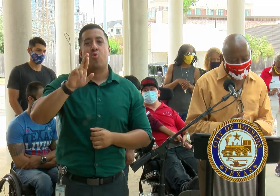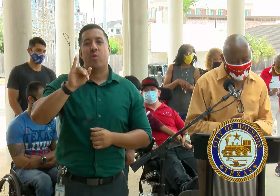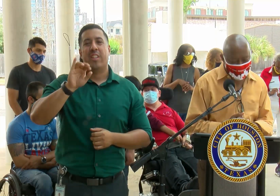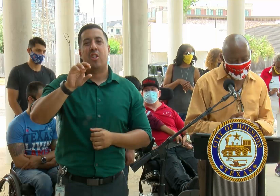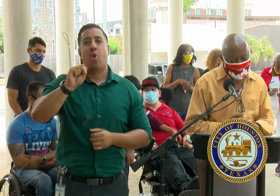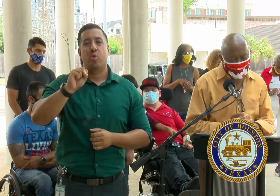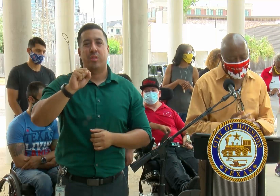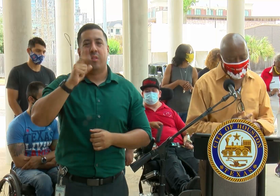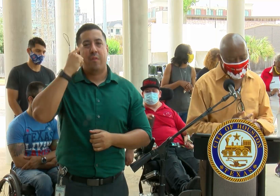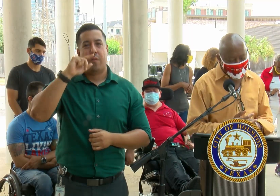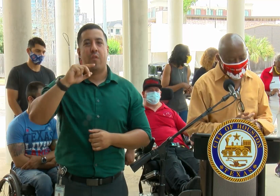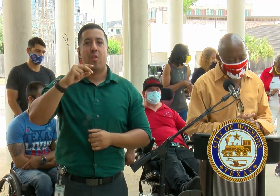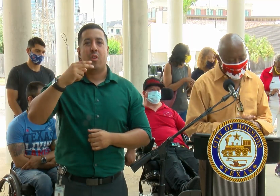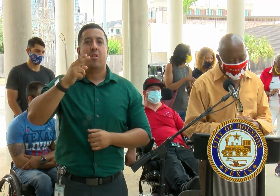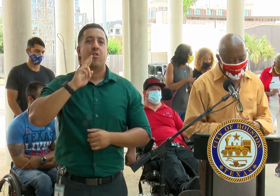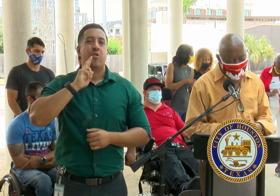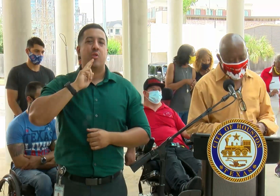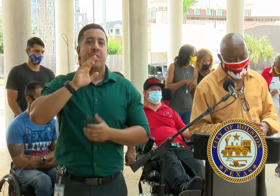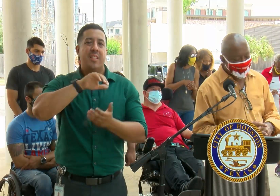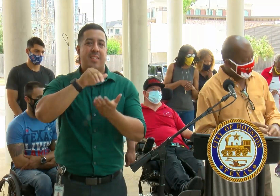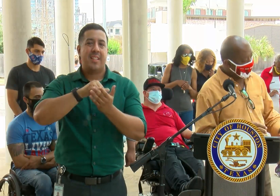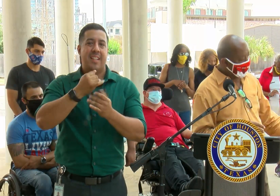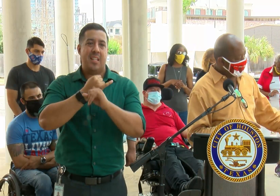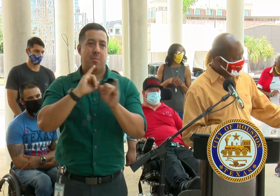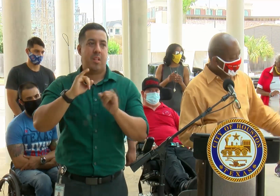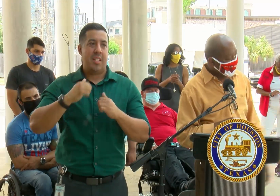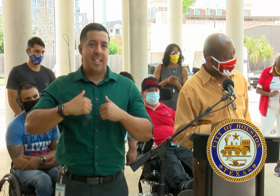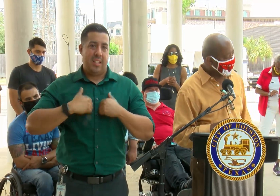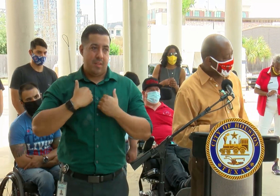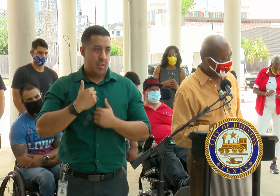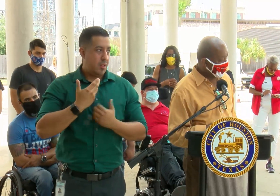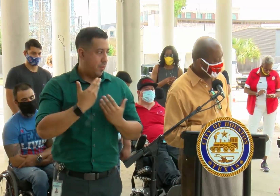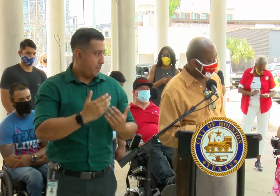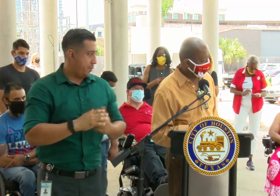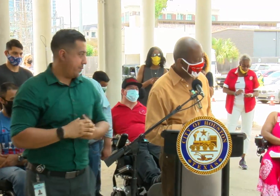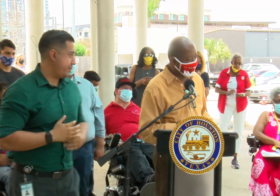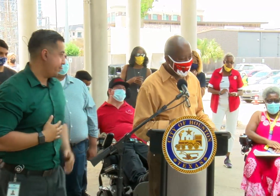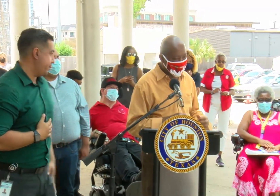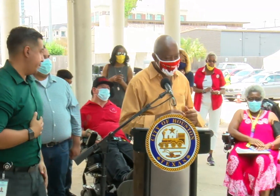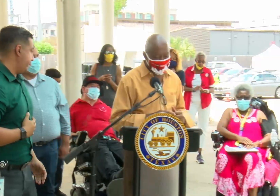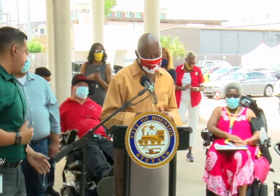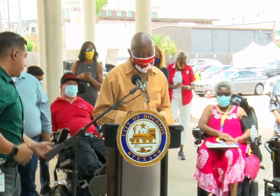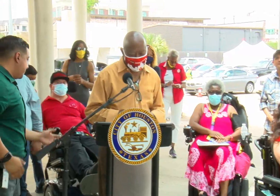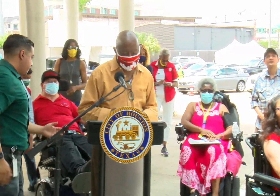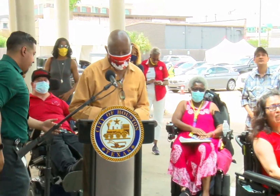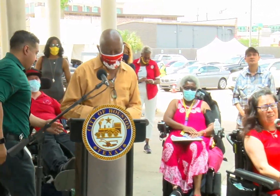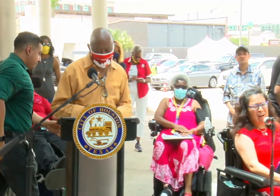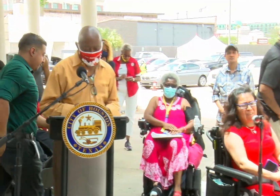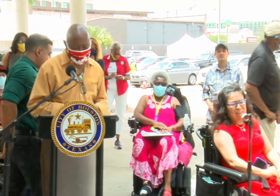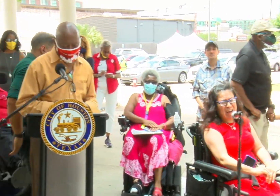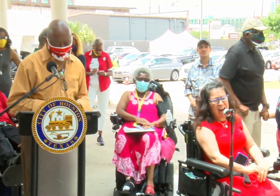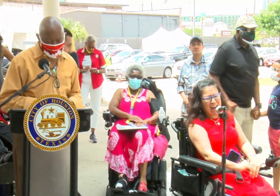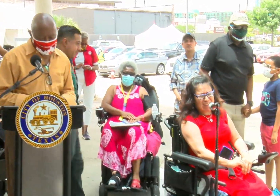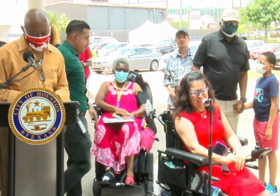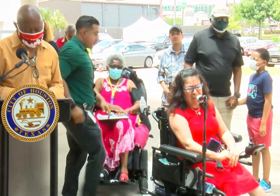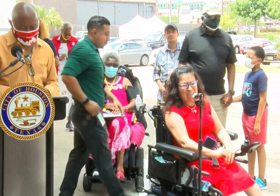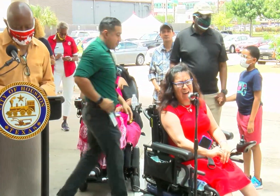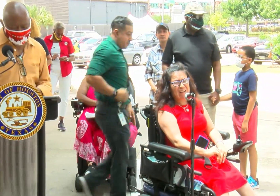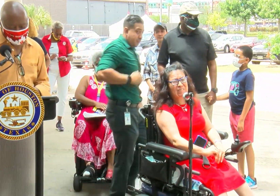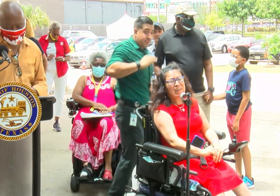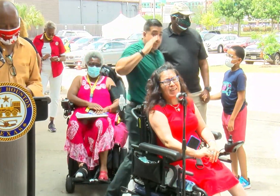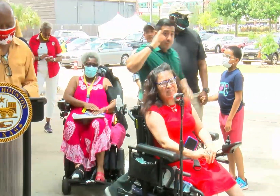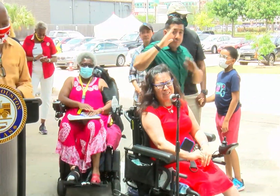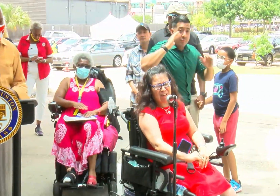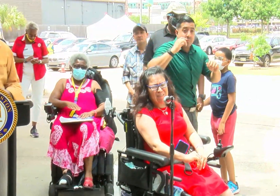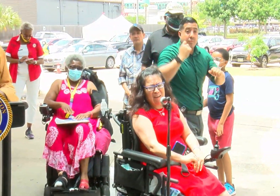Houston Center for Independent Living. Annabelle, take it away. Yes, hi everybody. Well, we are a